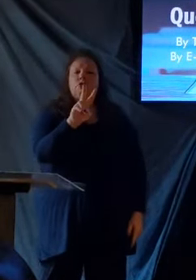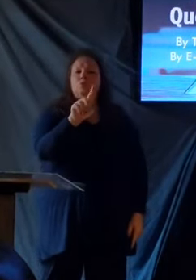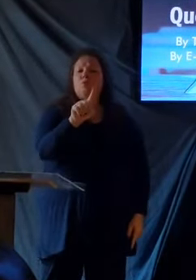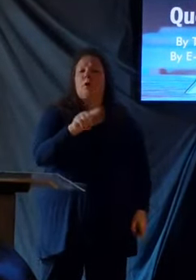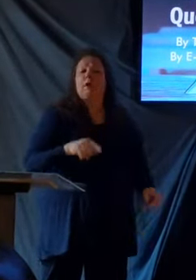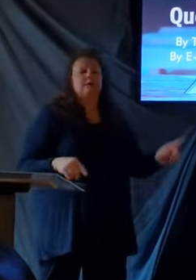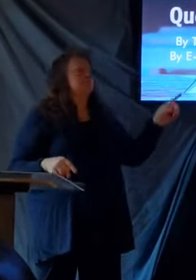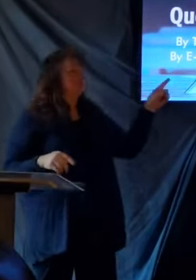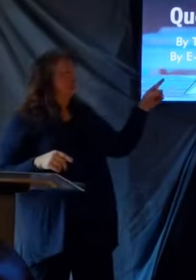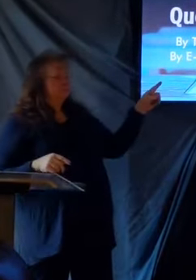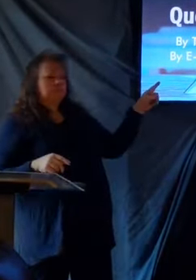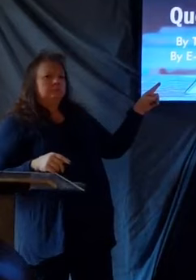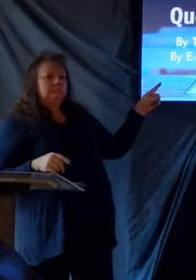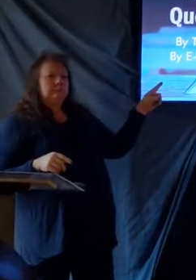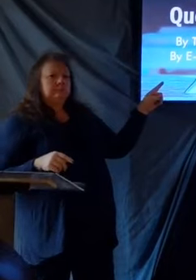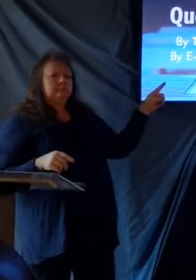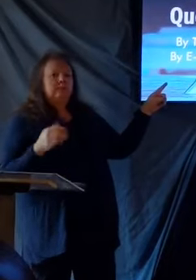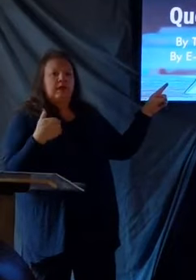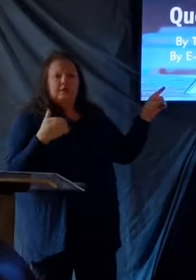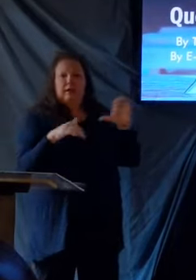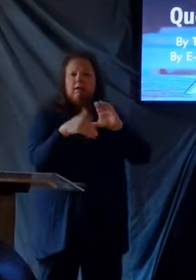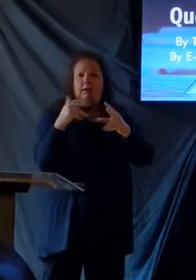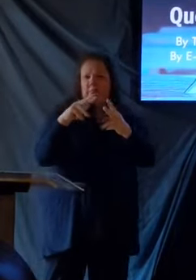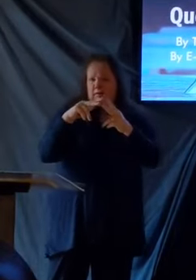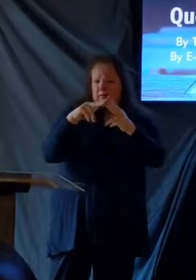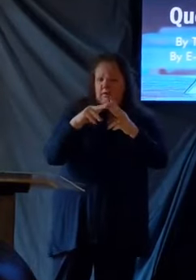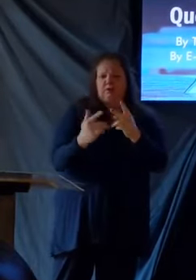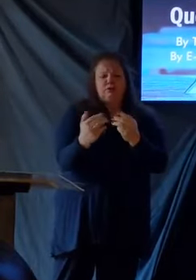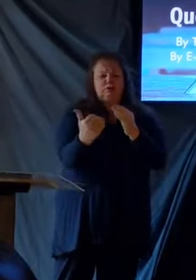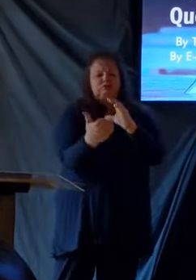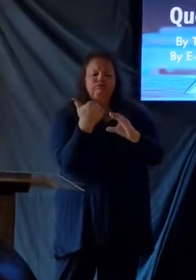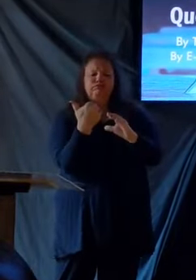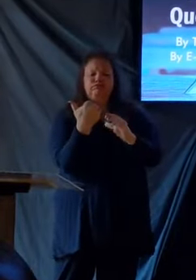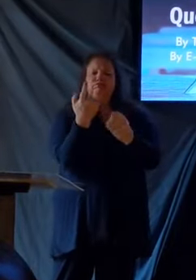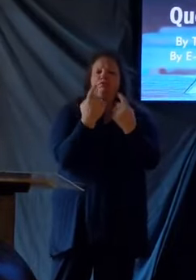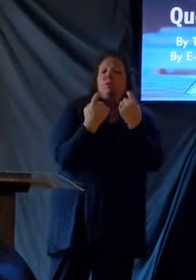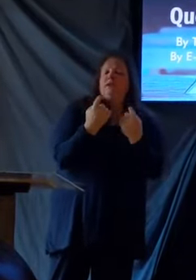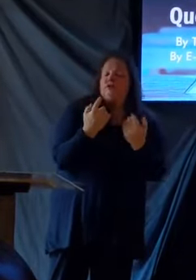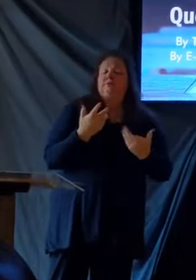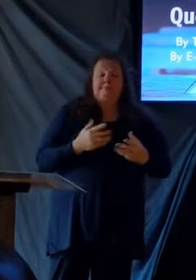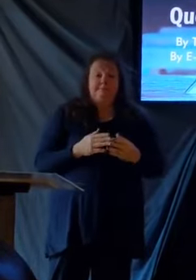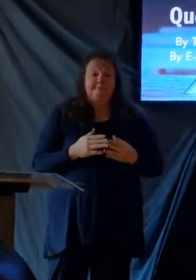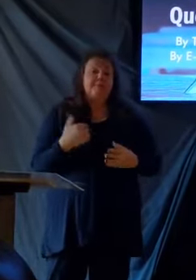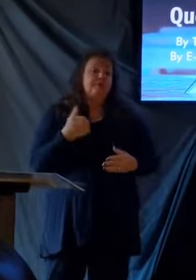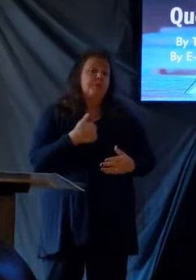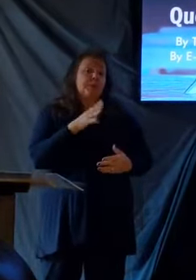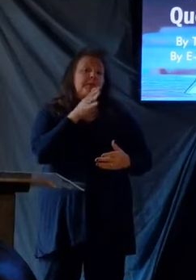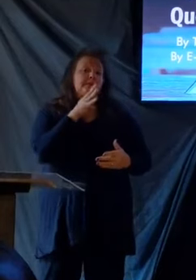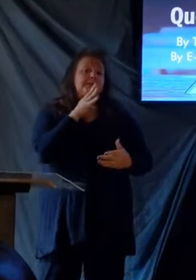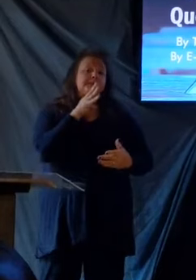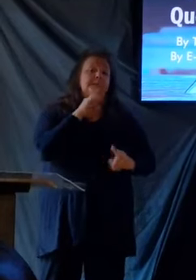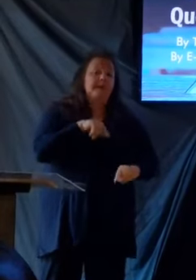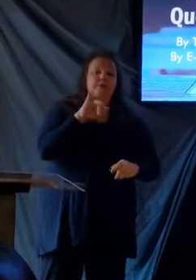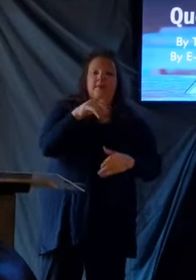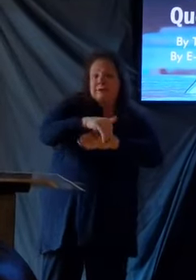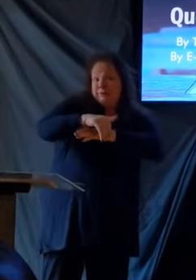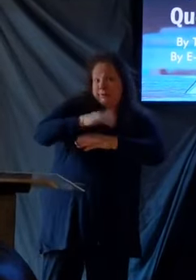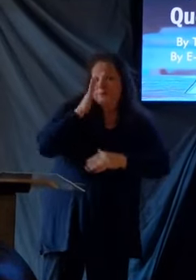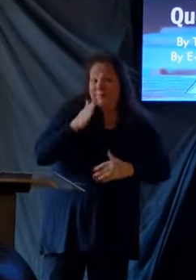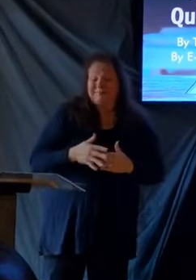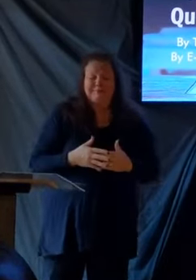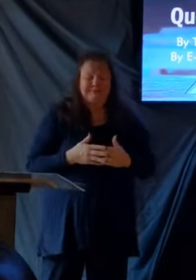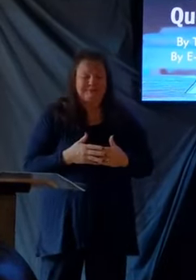74121, and then you have the email, or you can send questions as well. So we'll address that this